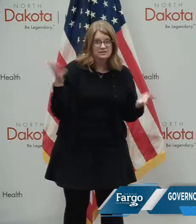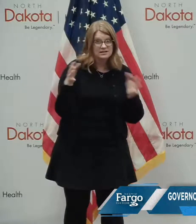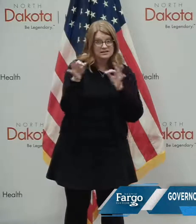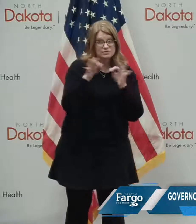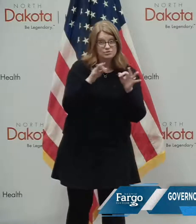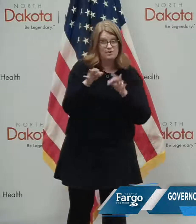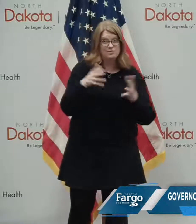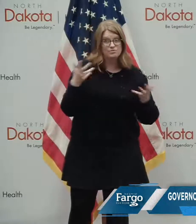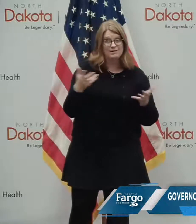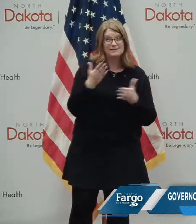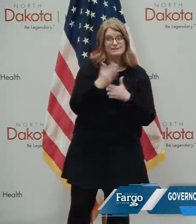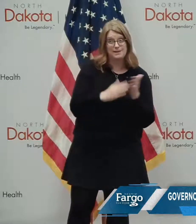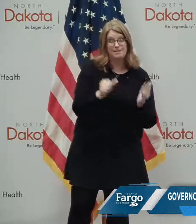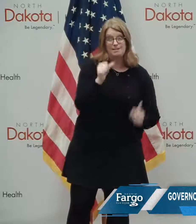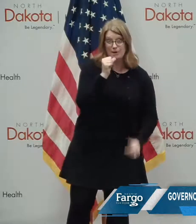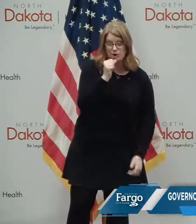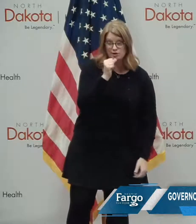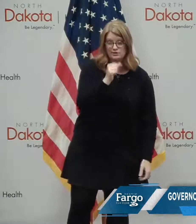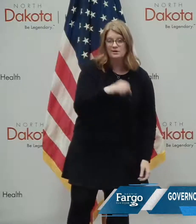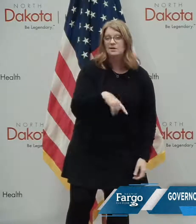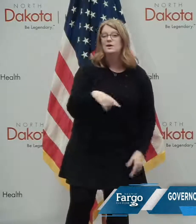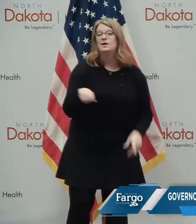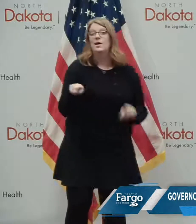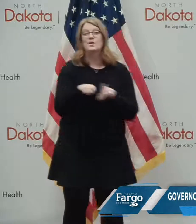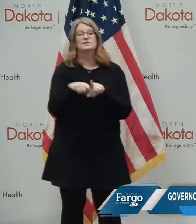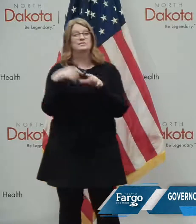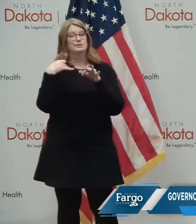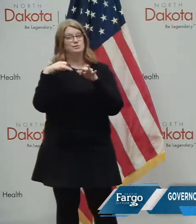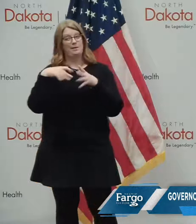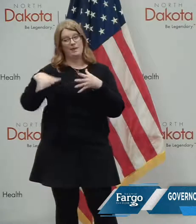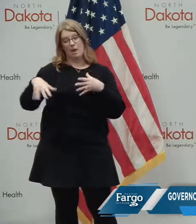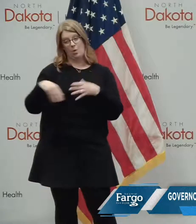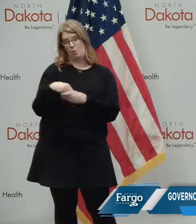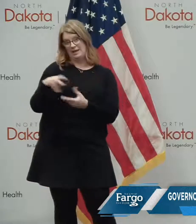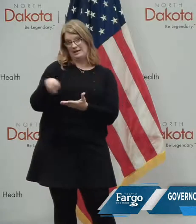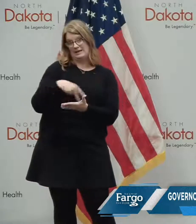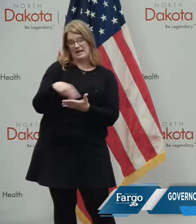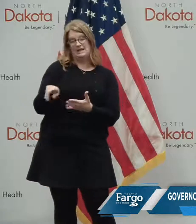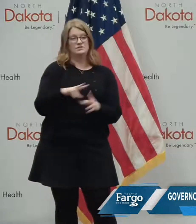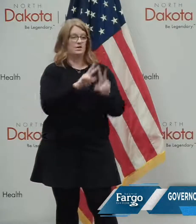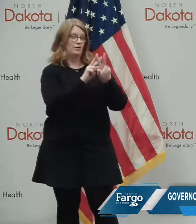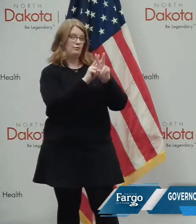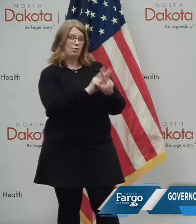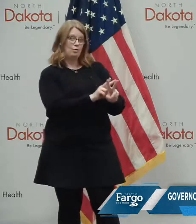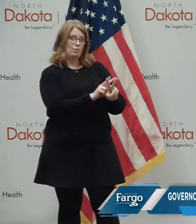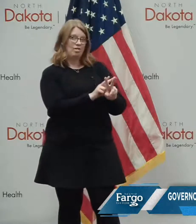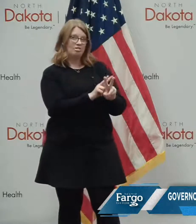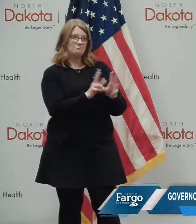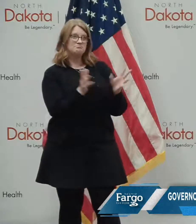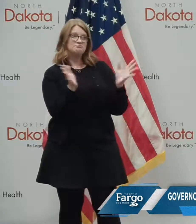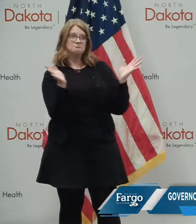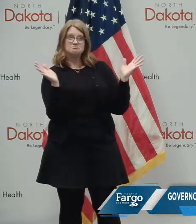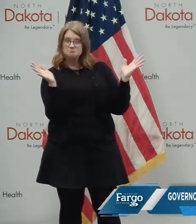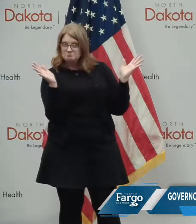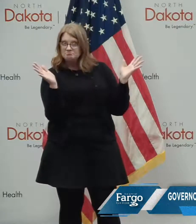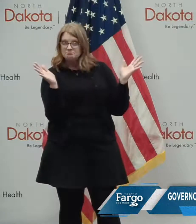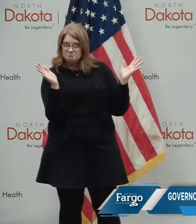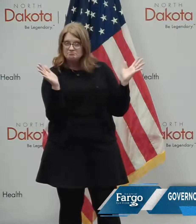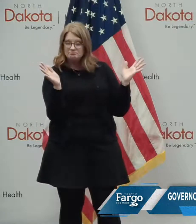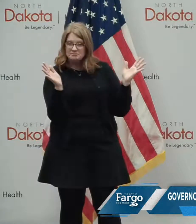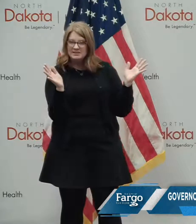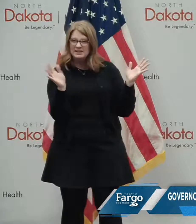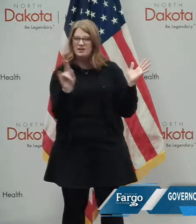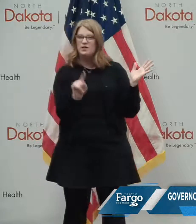our state, but it also could be describing a wedding dance, a funeral, other things. And so I think, again, for people that are trying